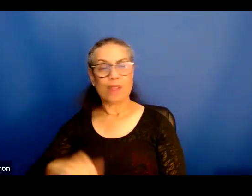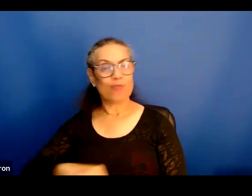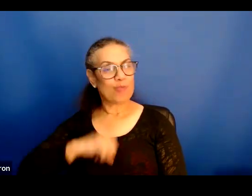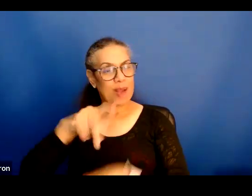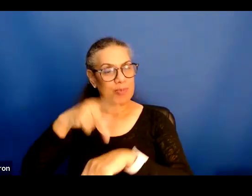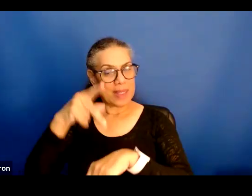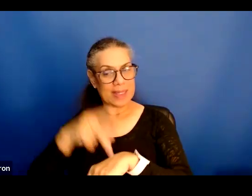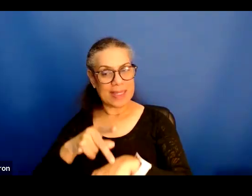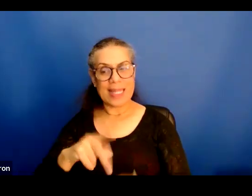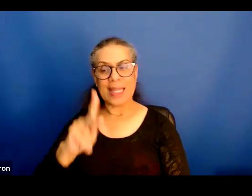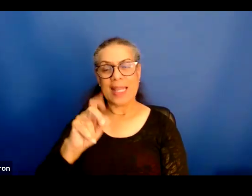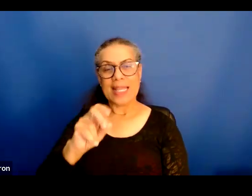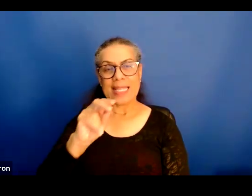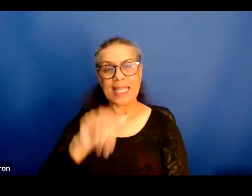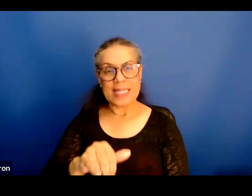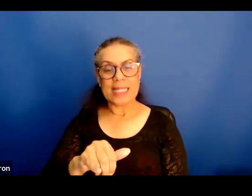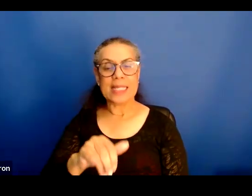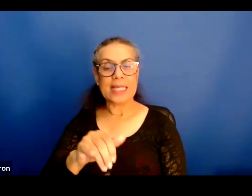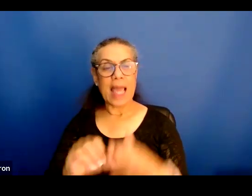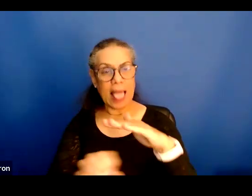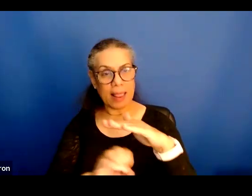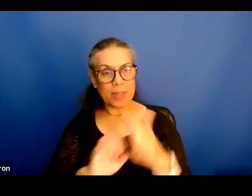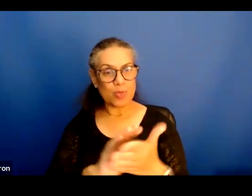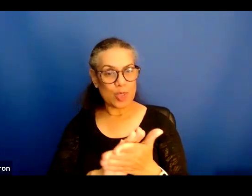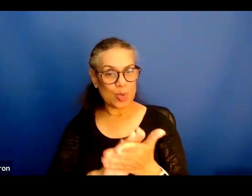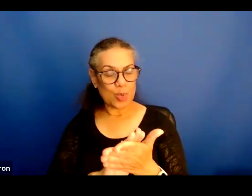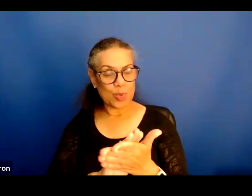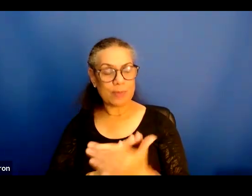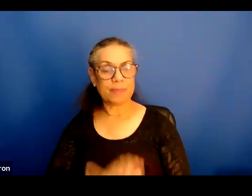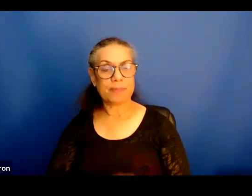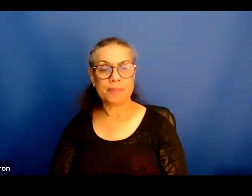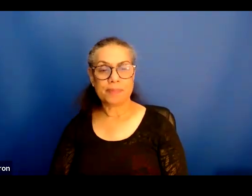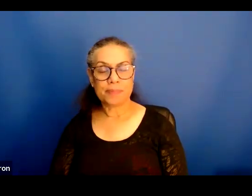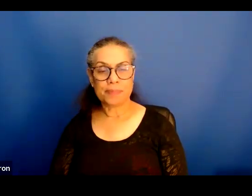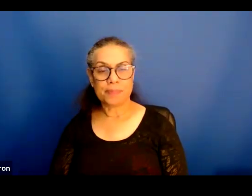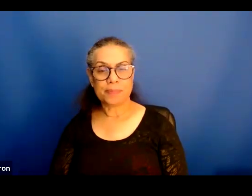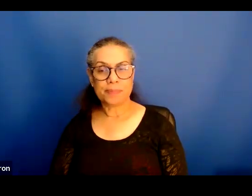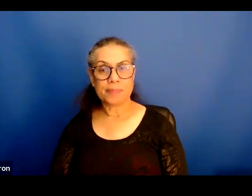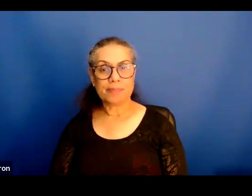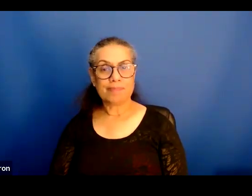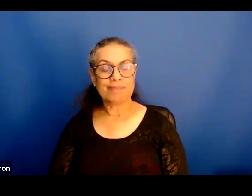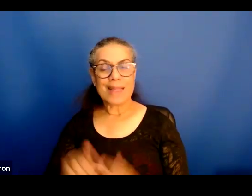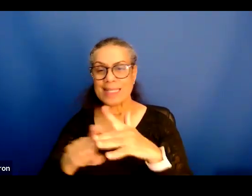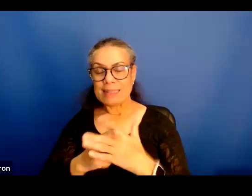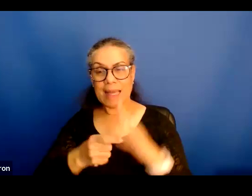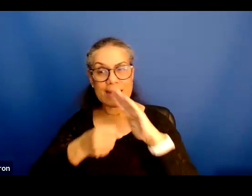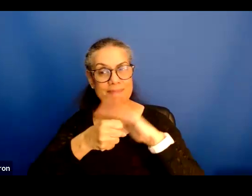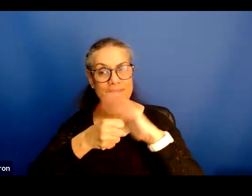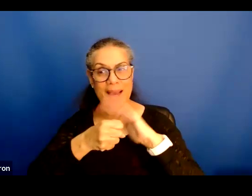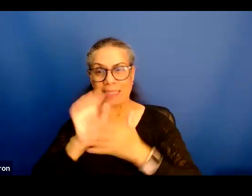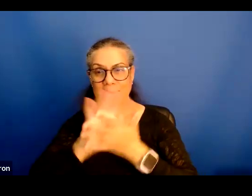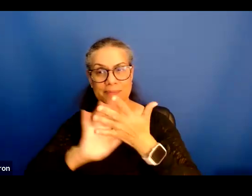Kenny Elementary School of Region 6. Thank you for the opportunity to share our school's journey towards a more inclusive and